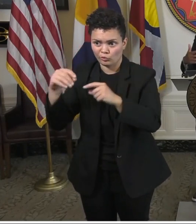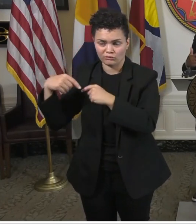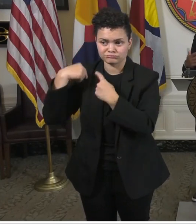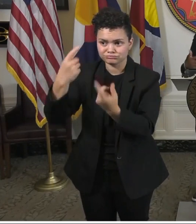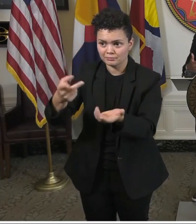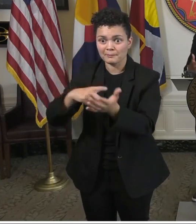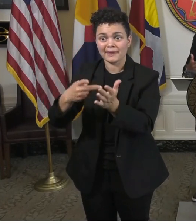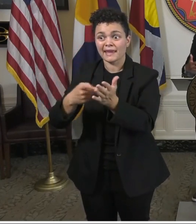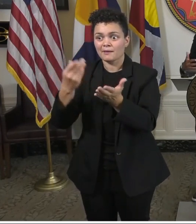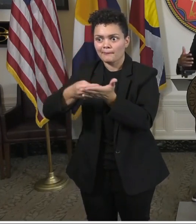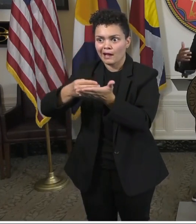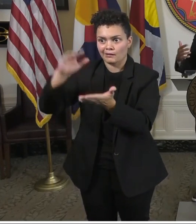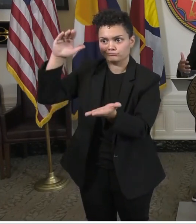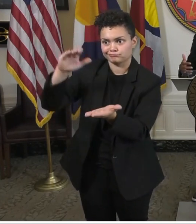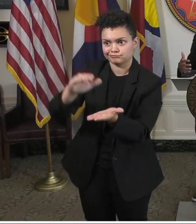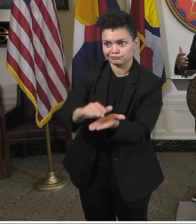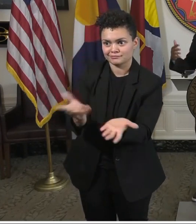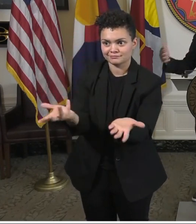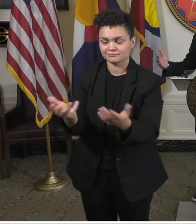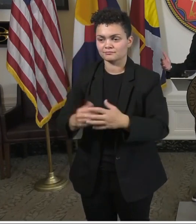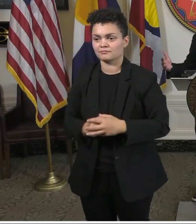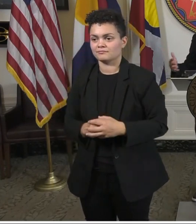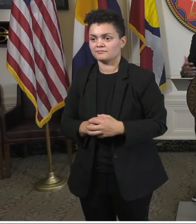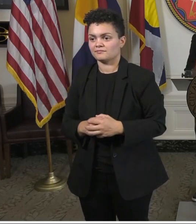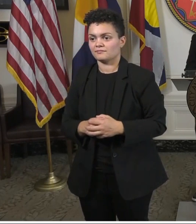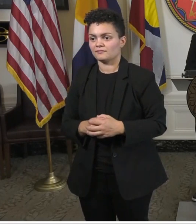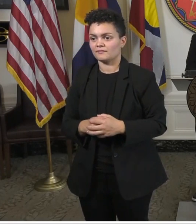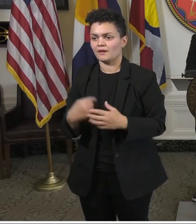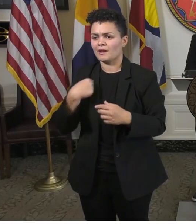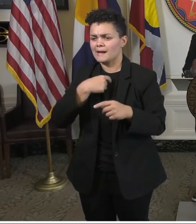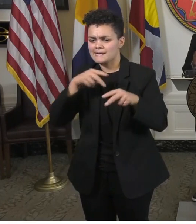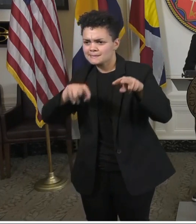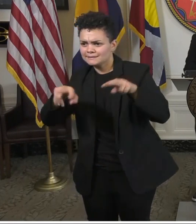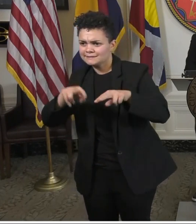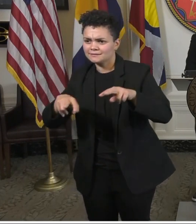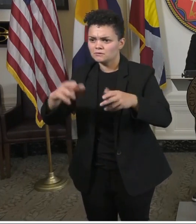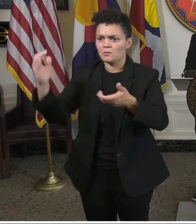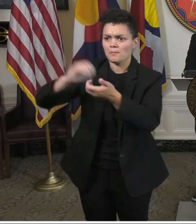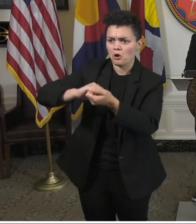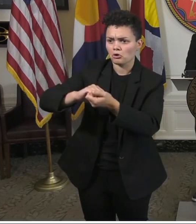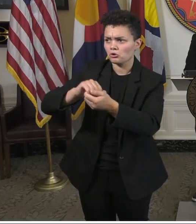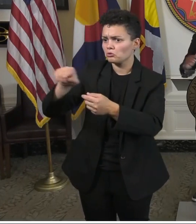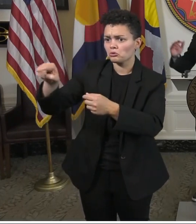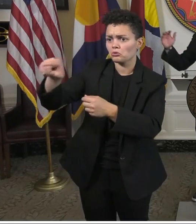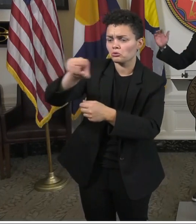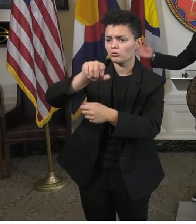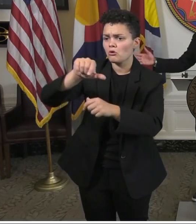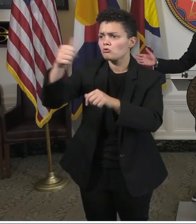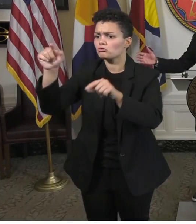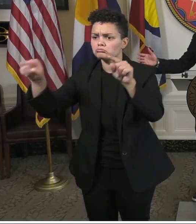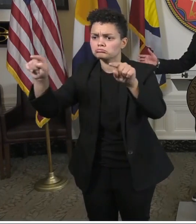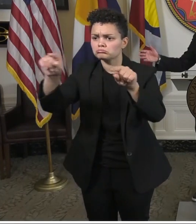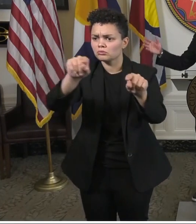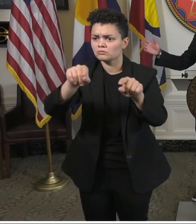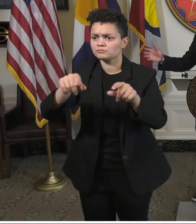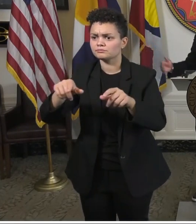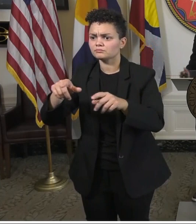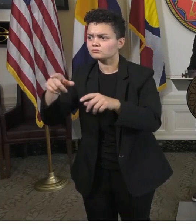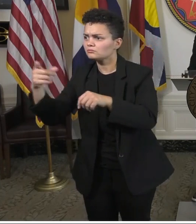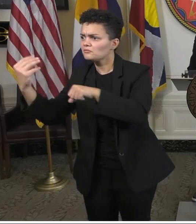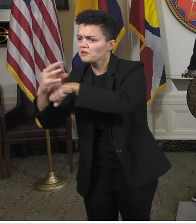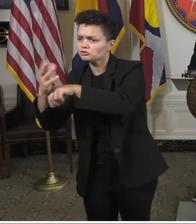a civilian in public health, and looking in and getting advice from great people like Bob McDonald in the state, and also on the economy. But